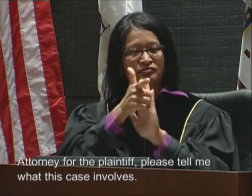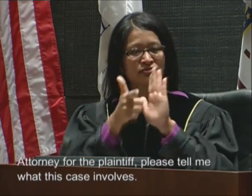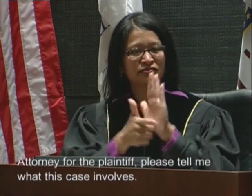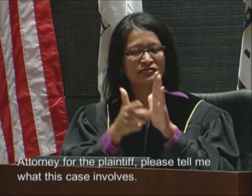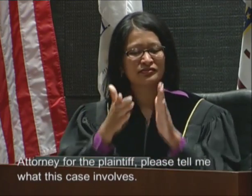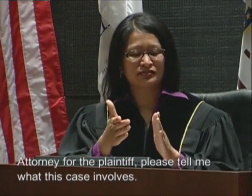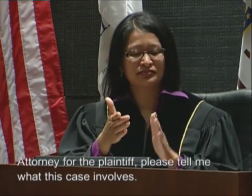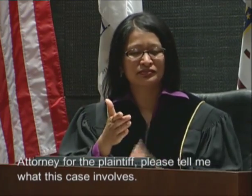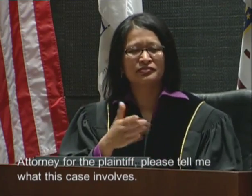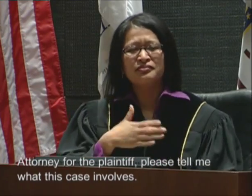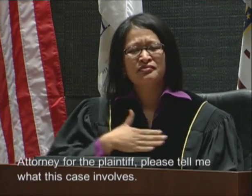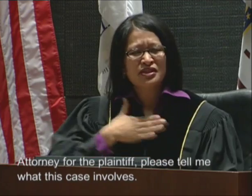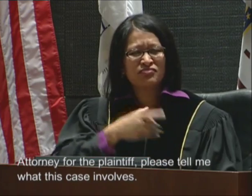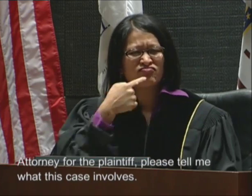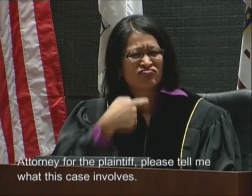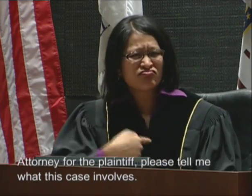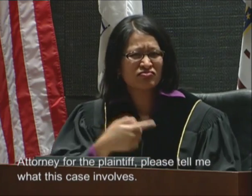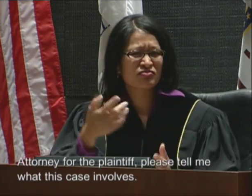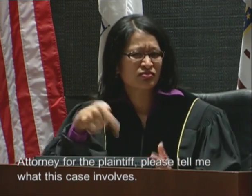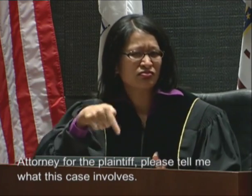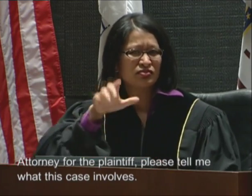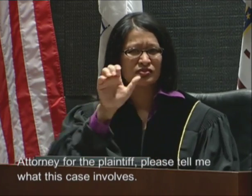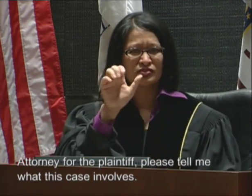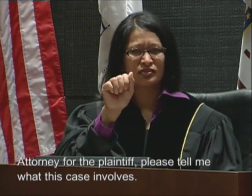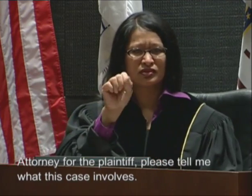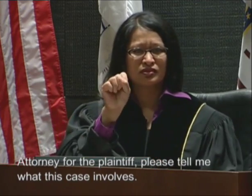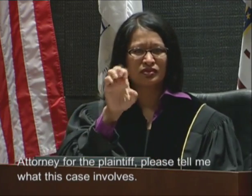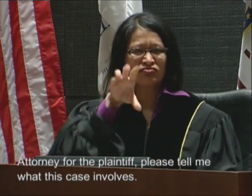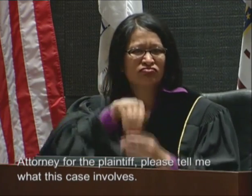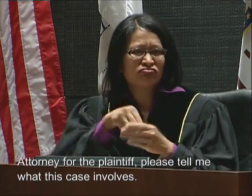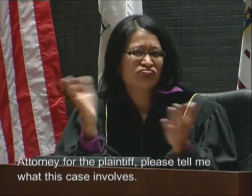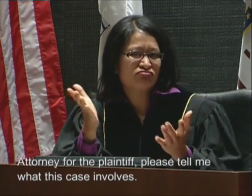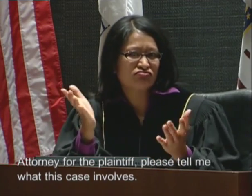Attorney for the plaintiff, please tell me what this case involves.